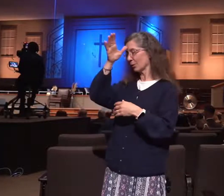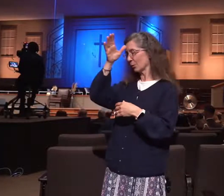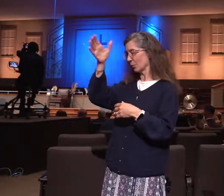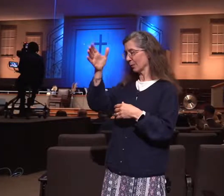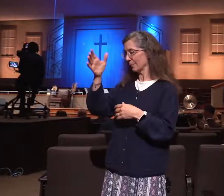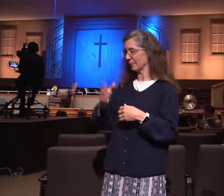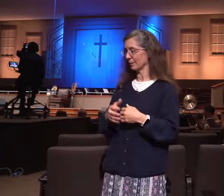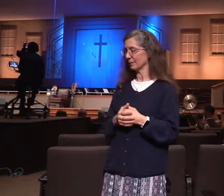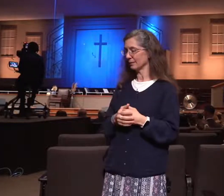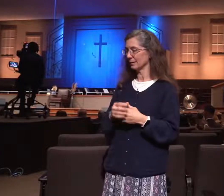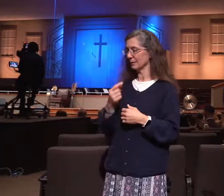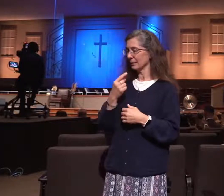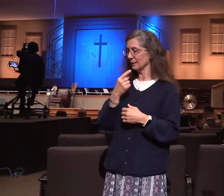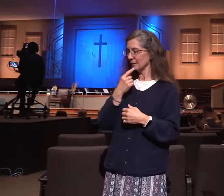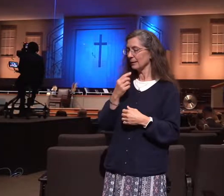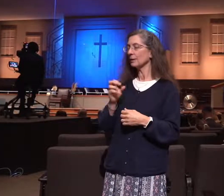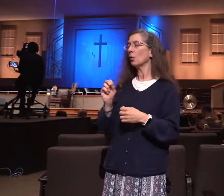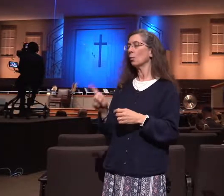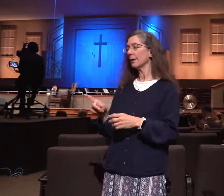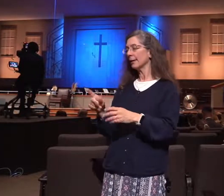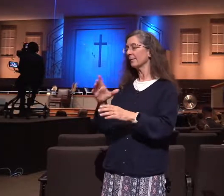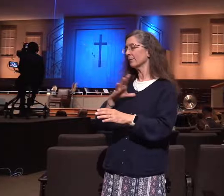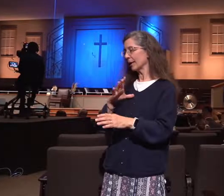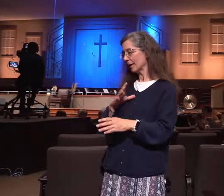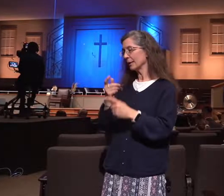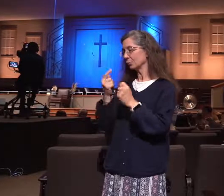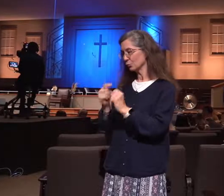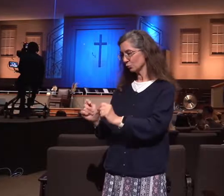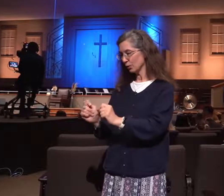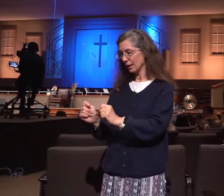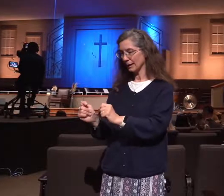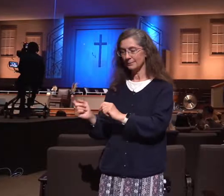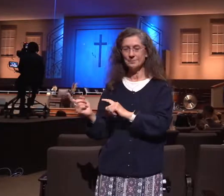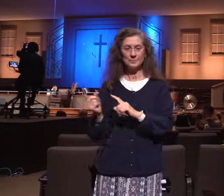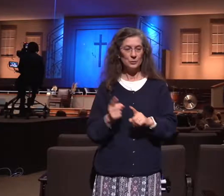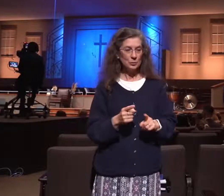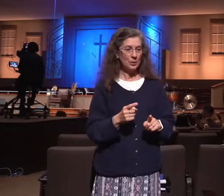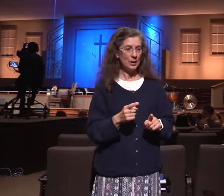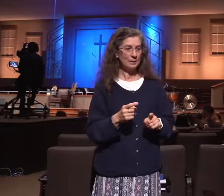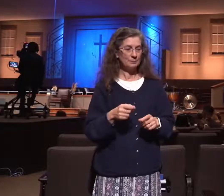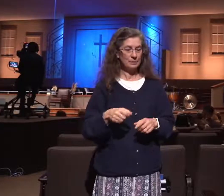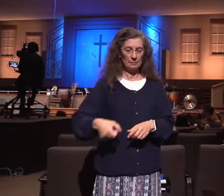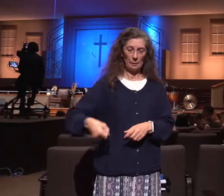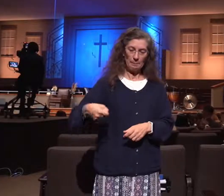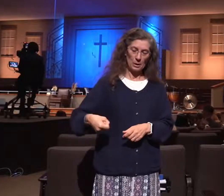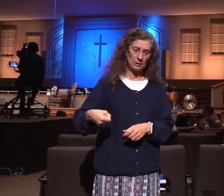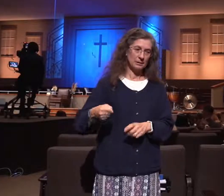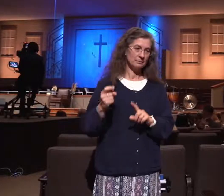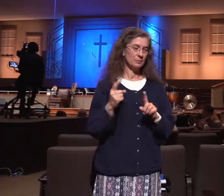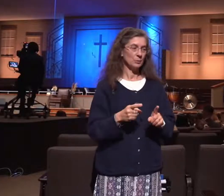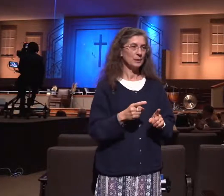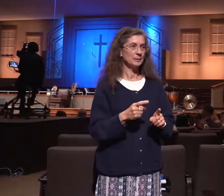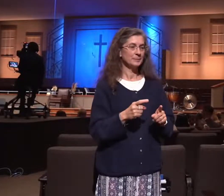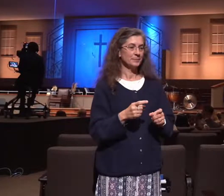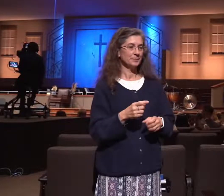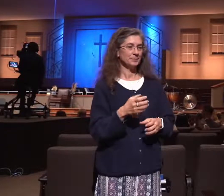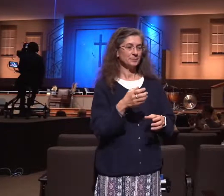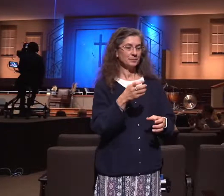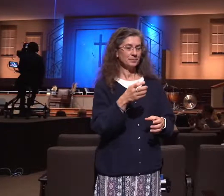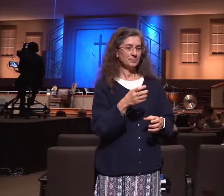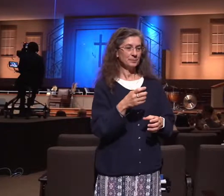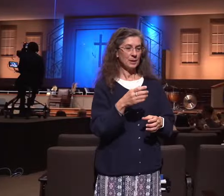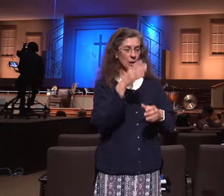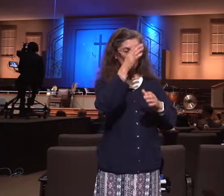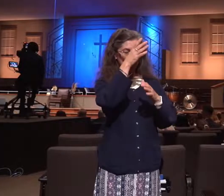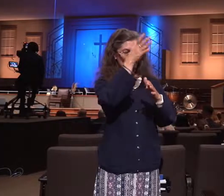cow's gentle, let her go down and try it. And she went down there with the pail, and after a while, the grandpa went